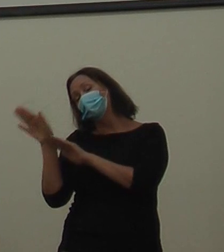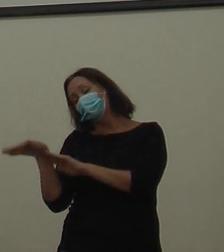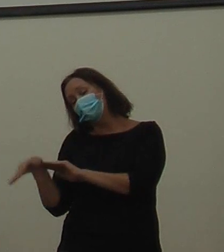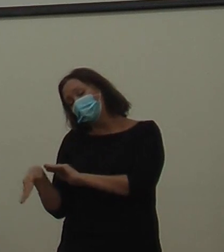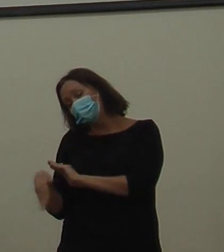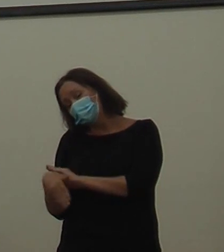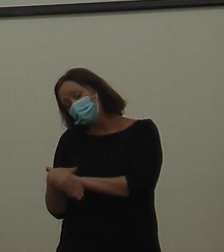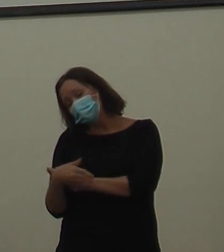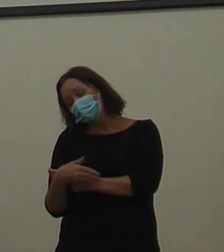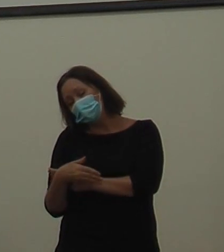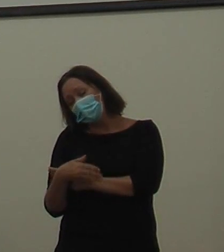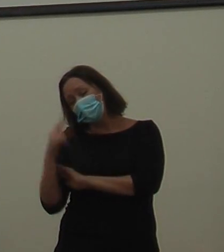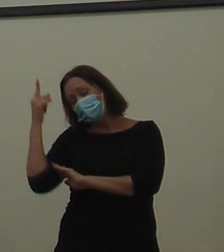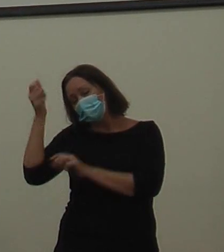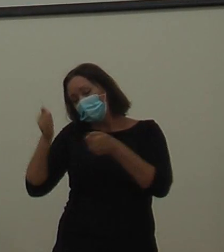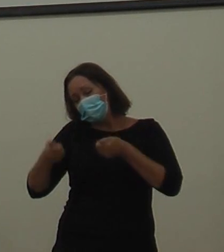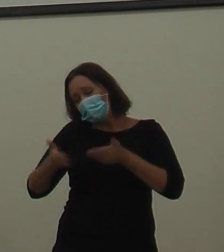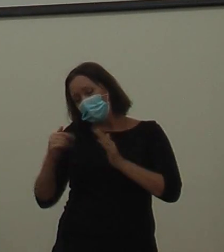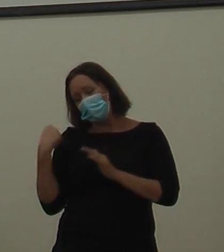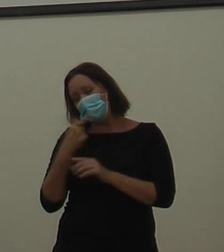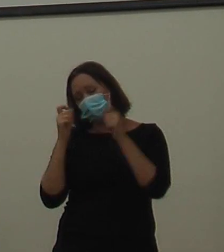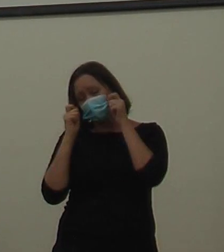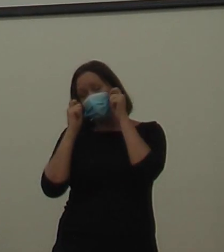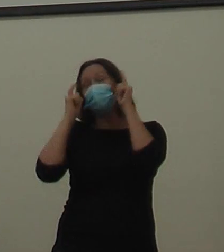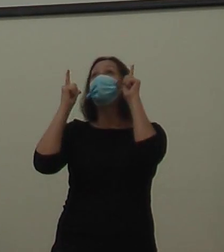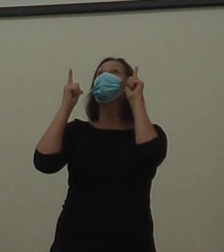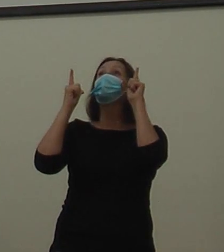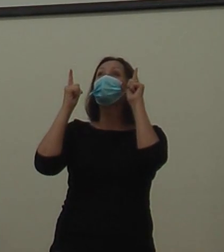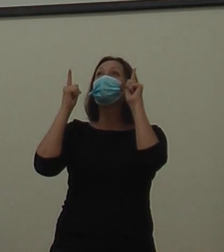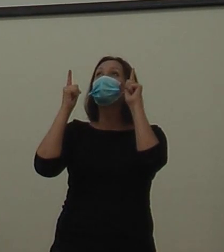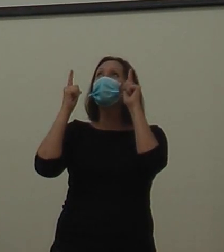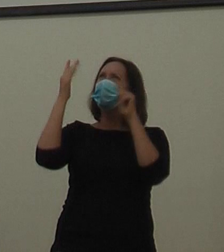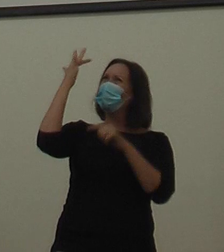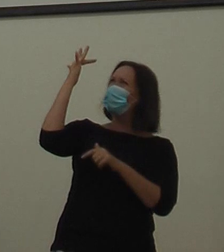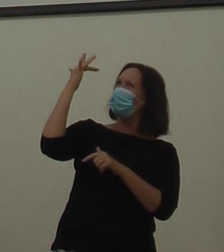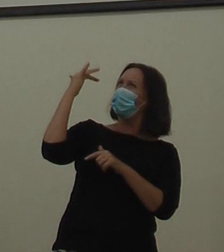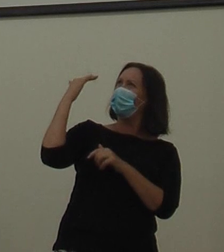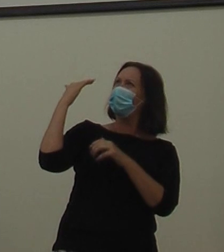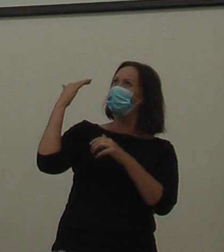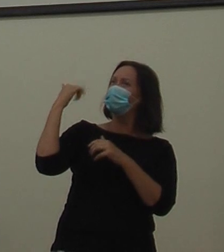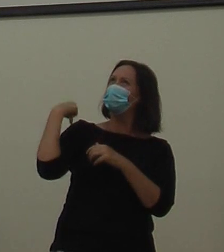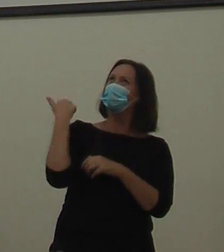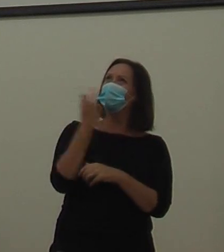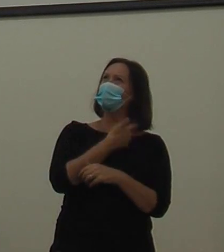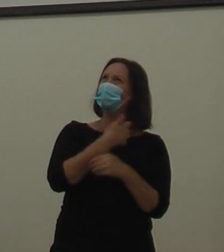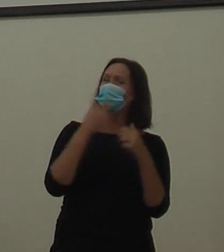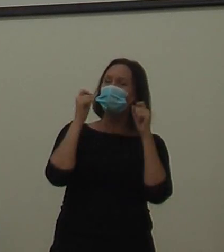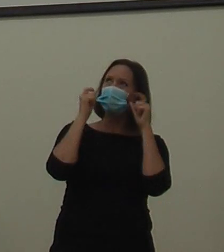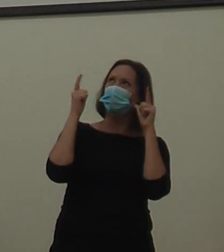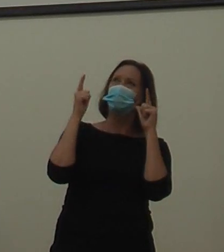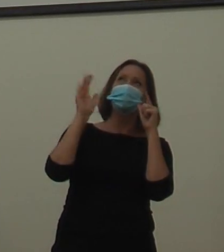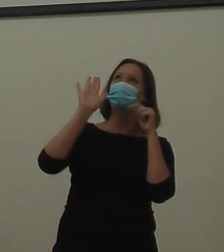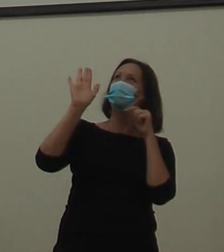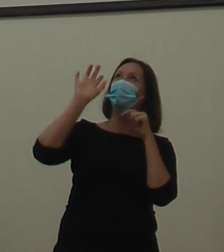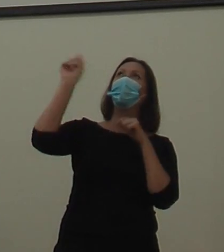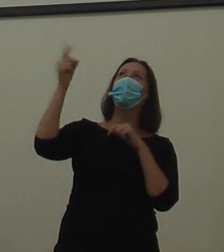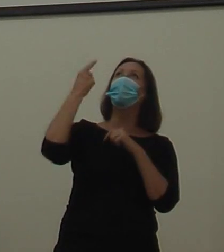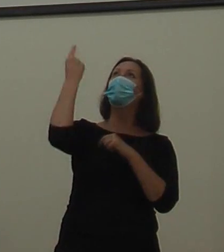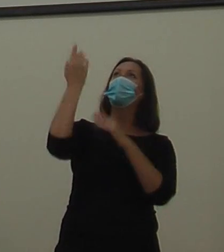know that it was nothing that we did that caused it, but it's your love and your